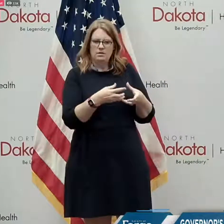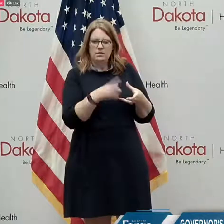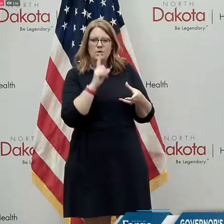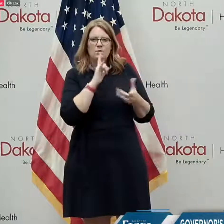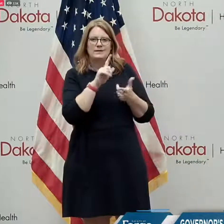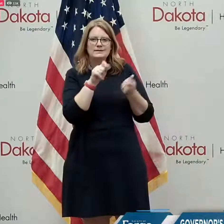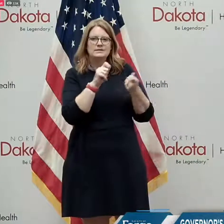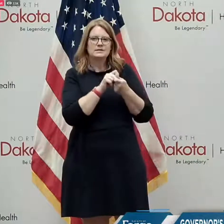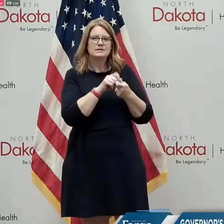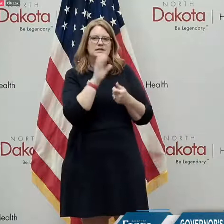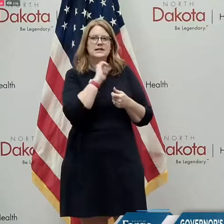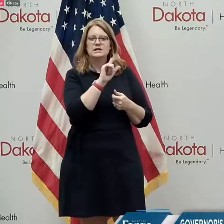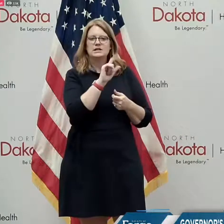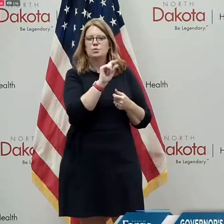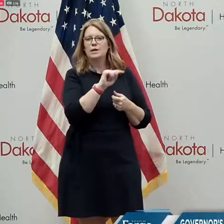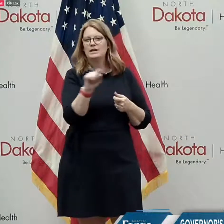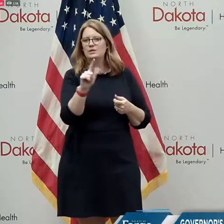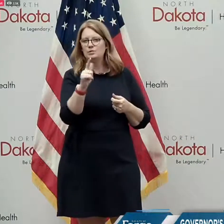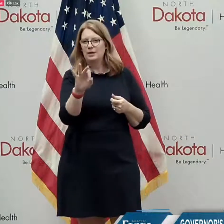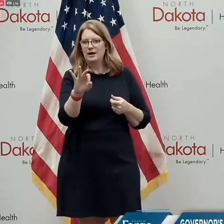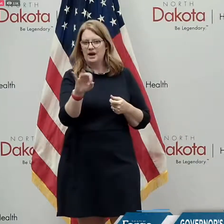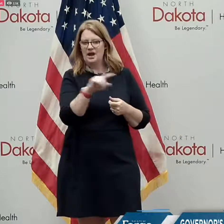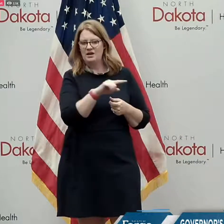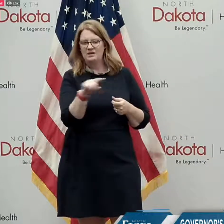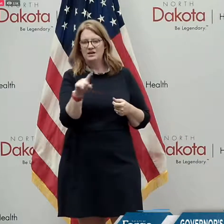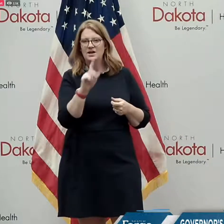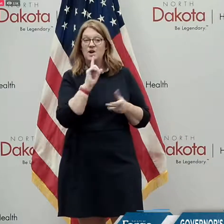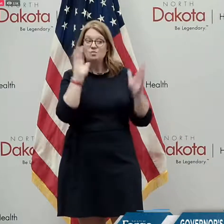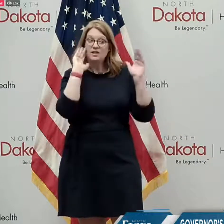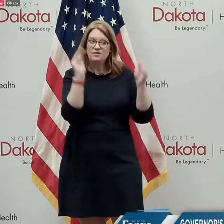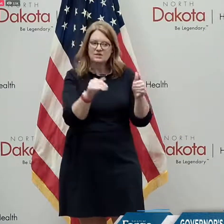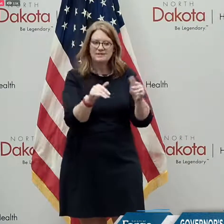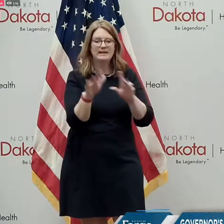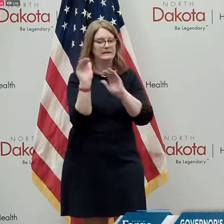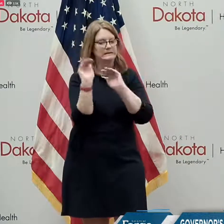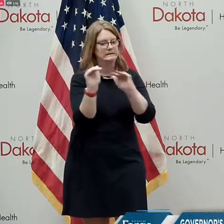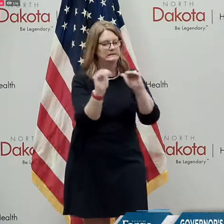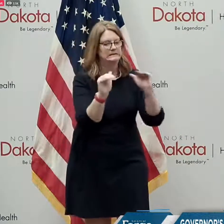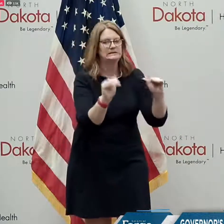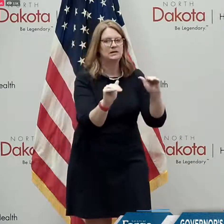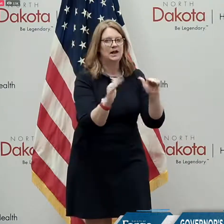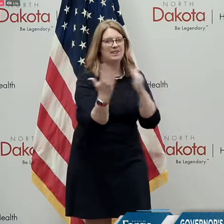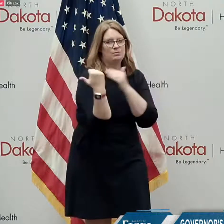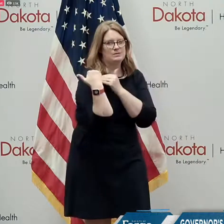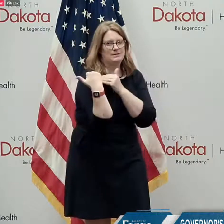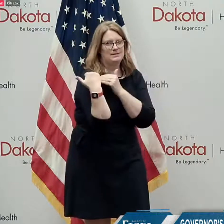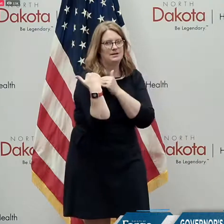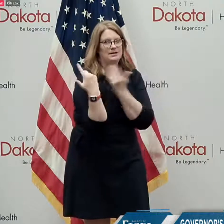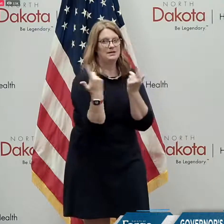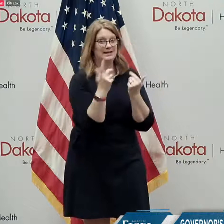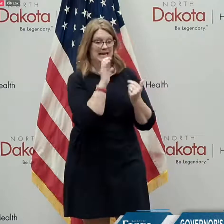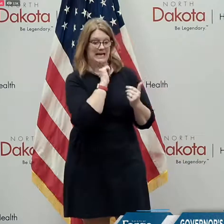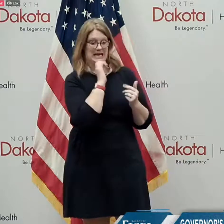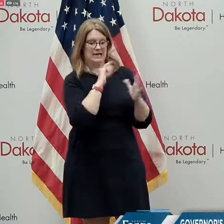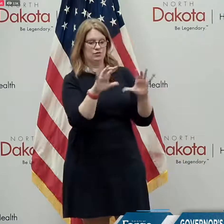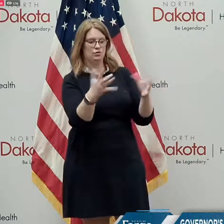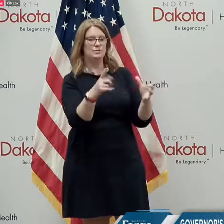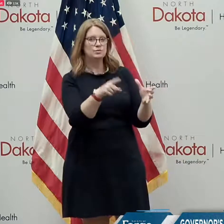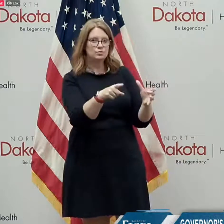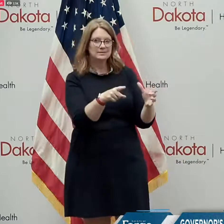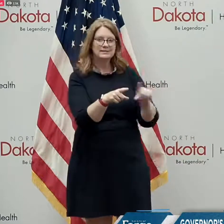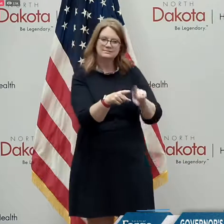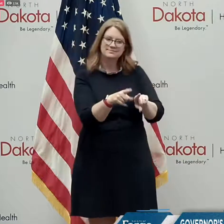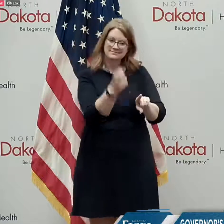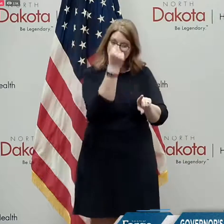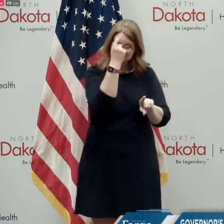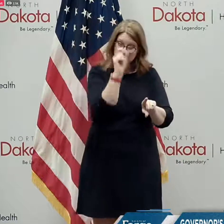29 demographic on social responsibility messaging, make sure that that age group is taking it seriously. And again, this is